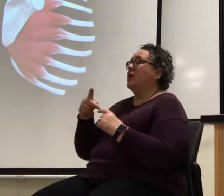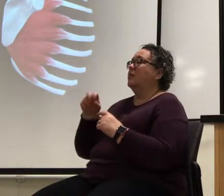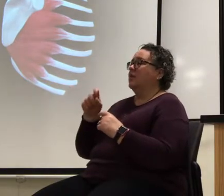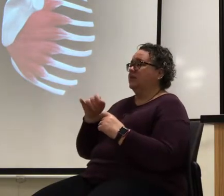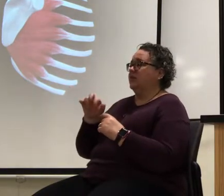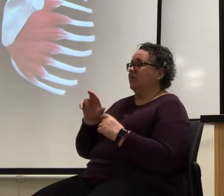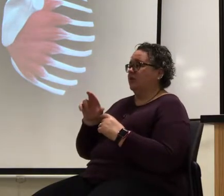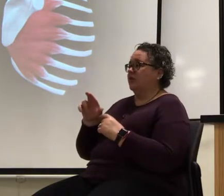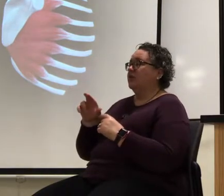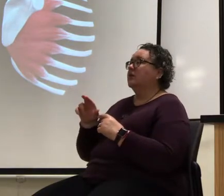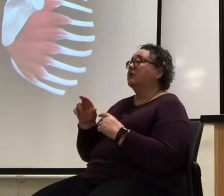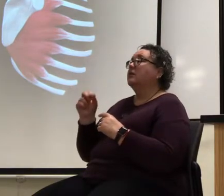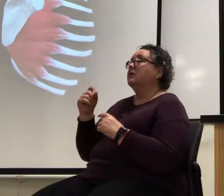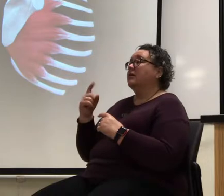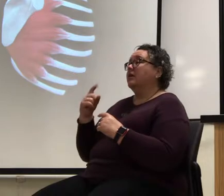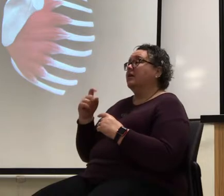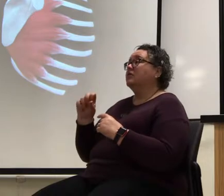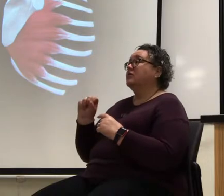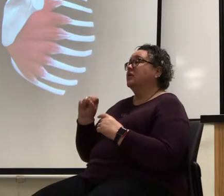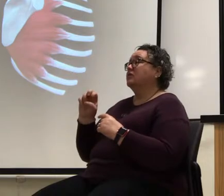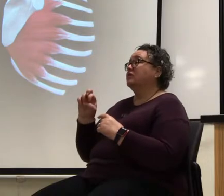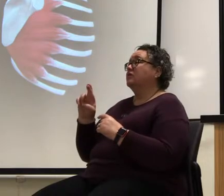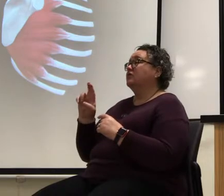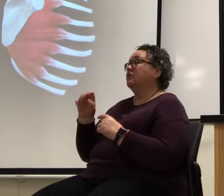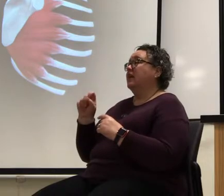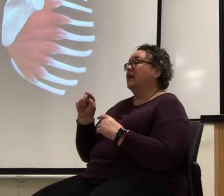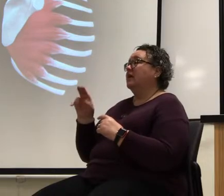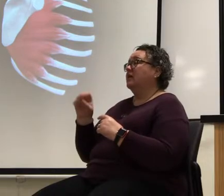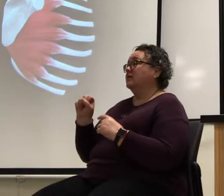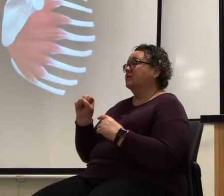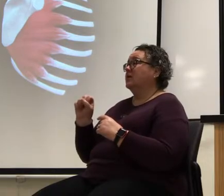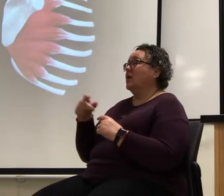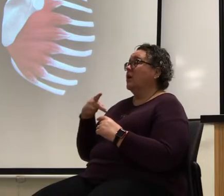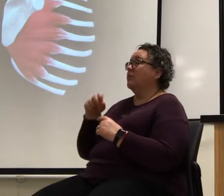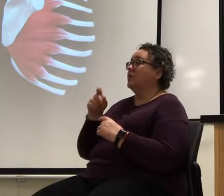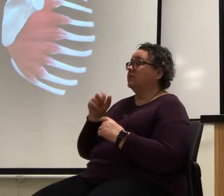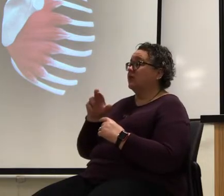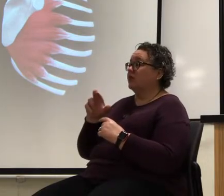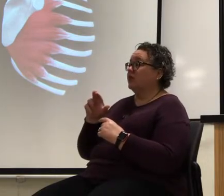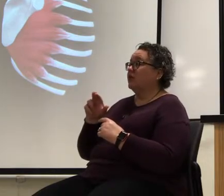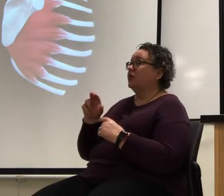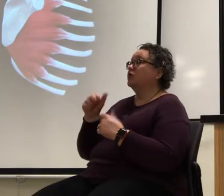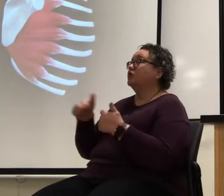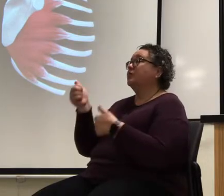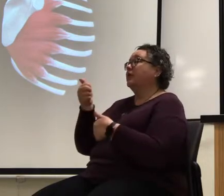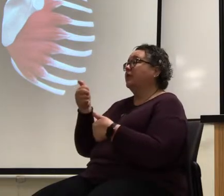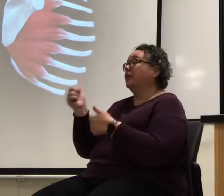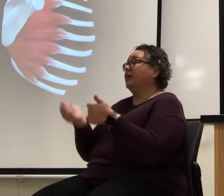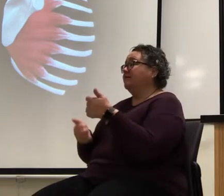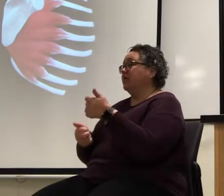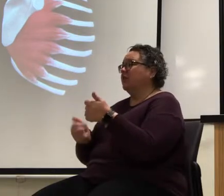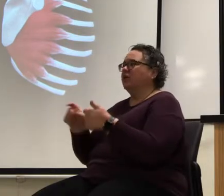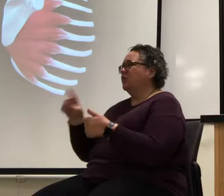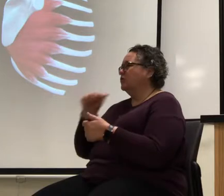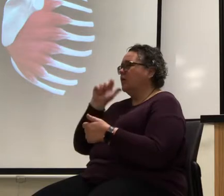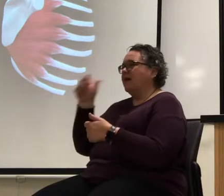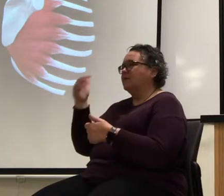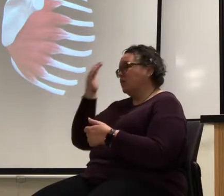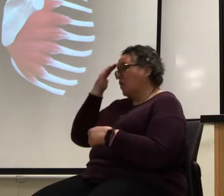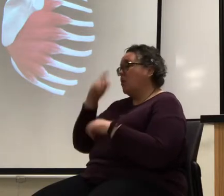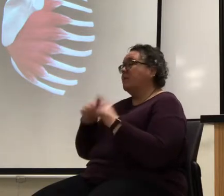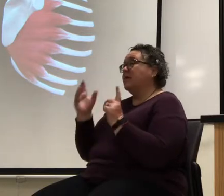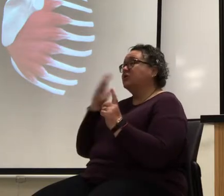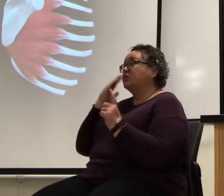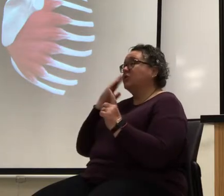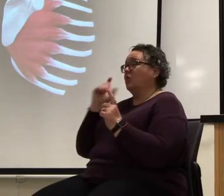Posterior. You know, there's a serratus posterior superior. There's a serratus posterior inferior. You don't have to know them. Just know